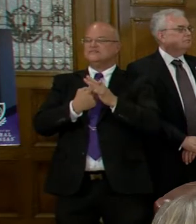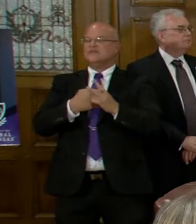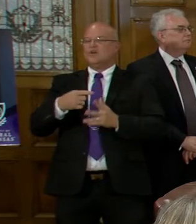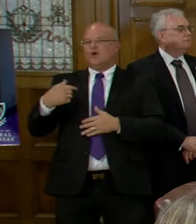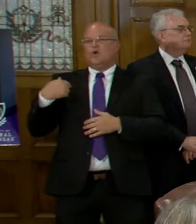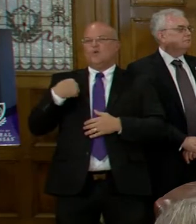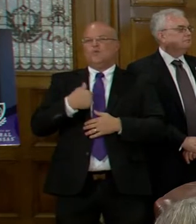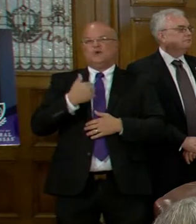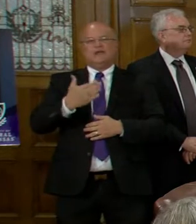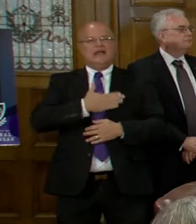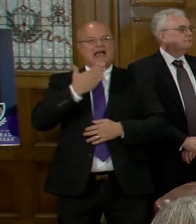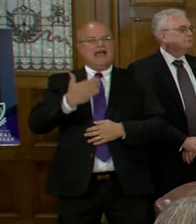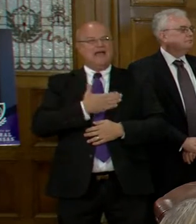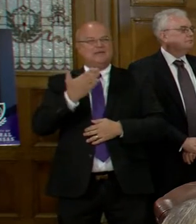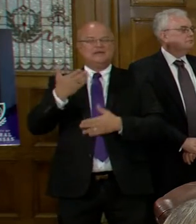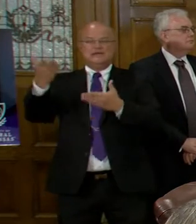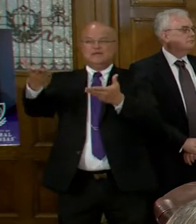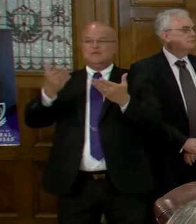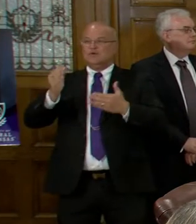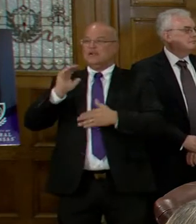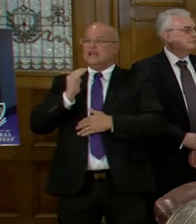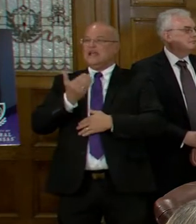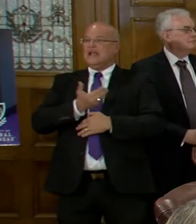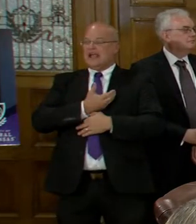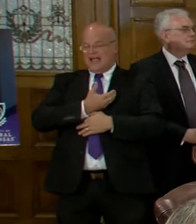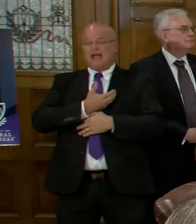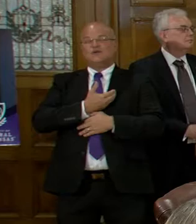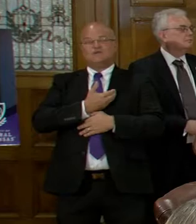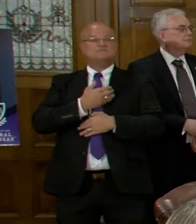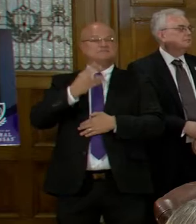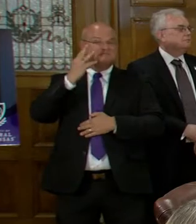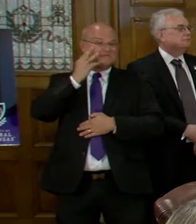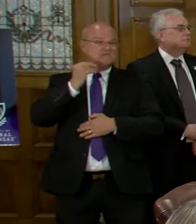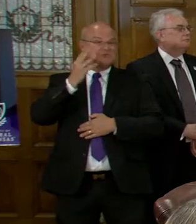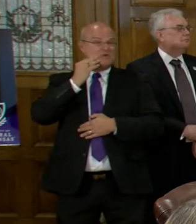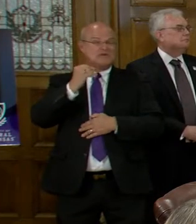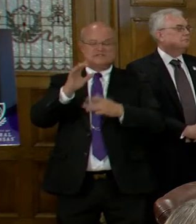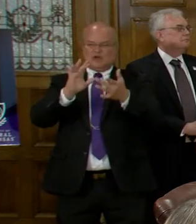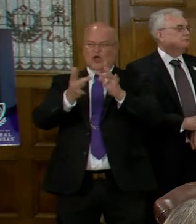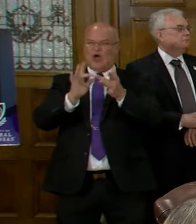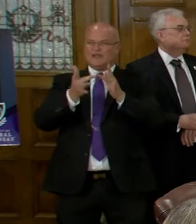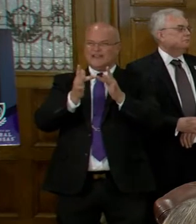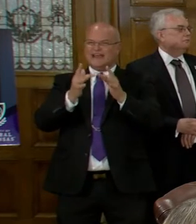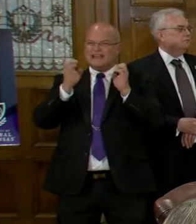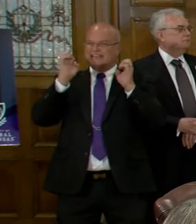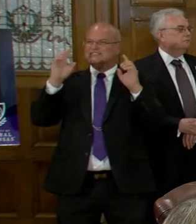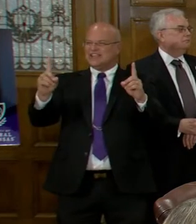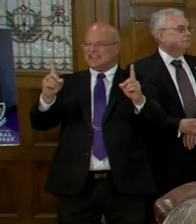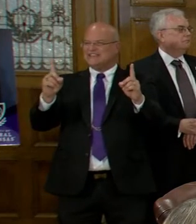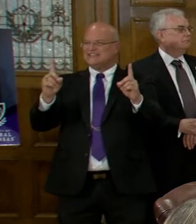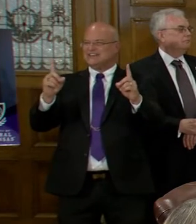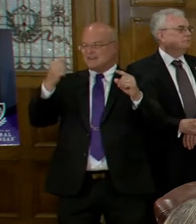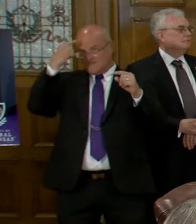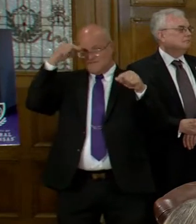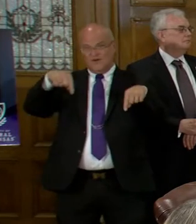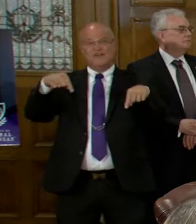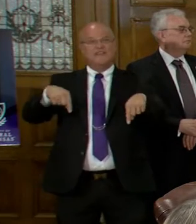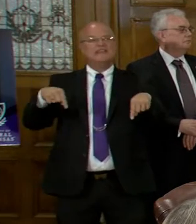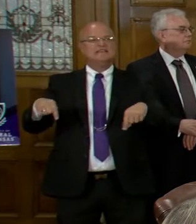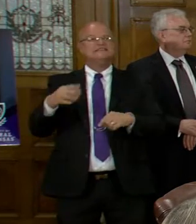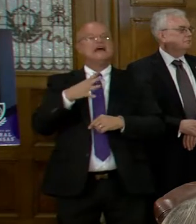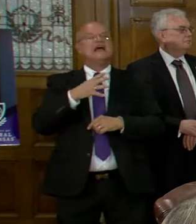are just so glad to be able to bring our considerable experience in online education to this,